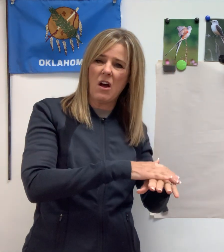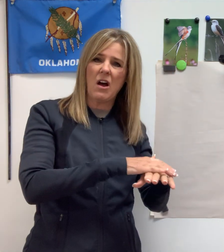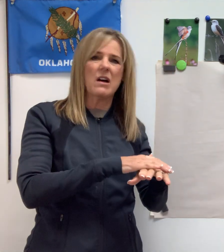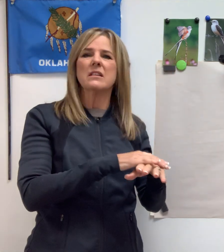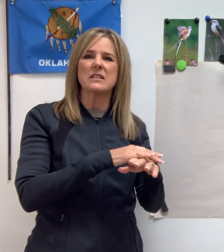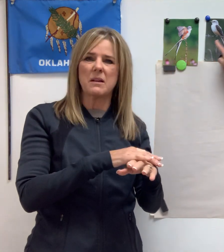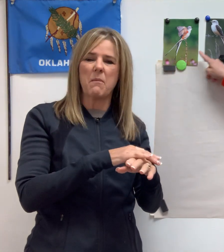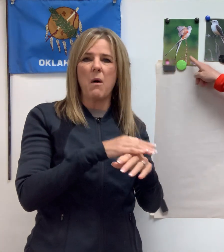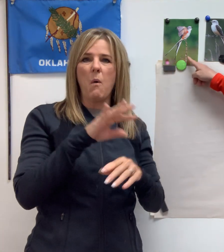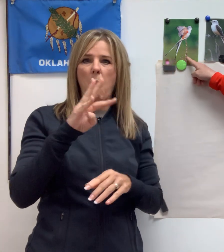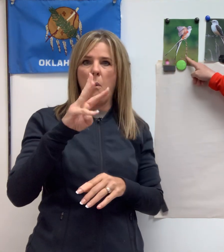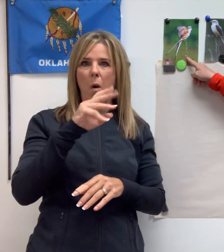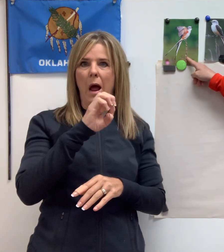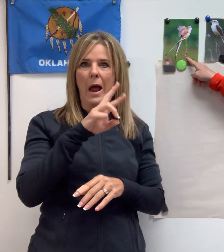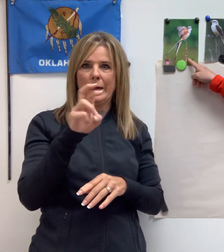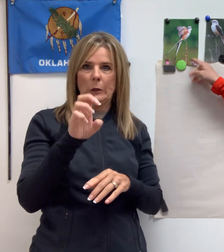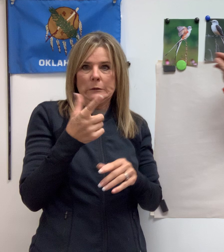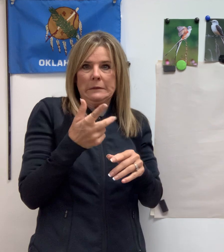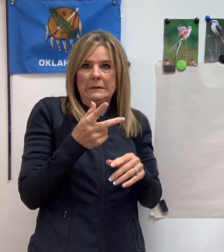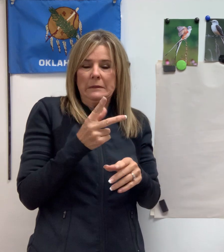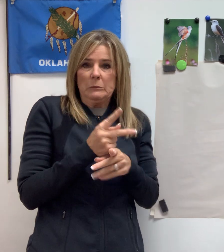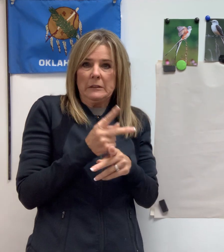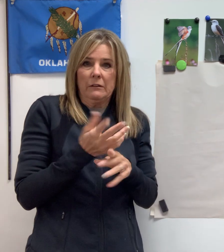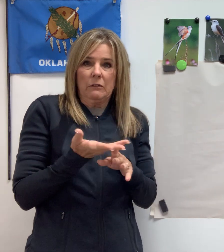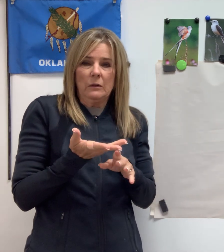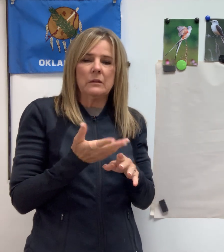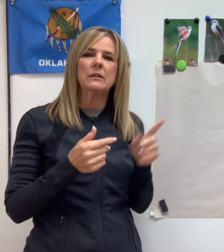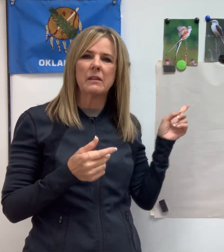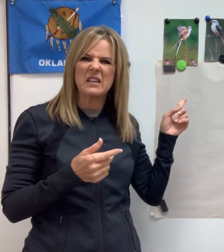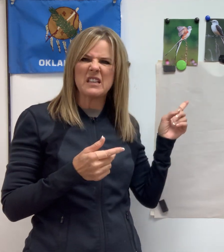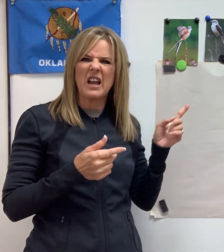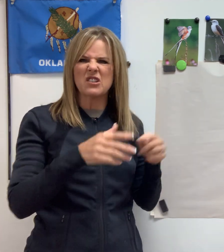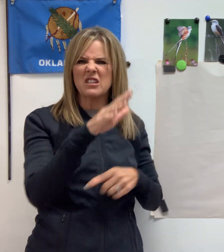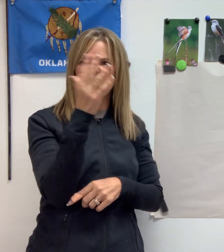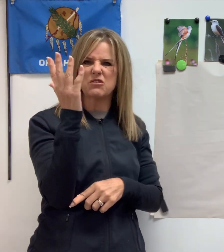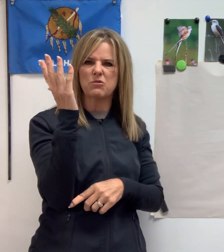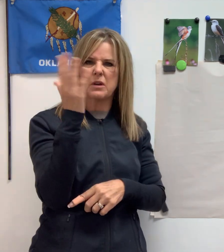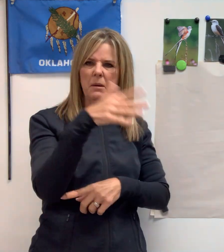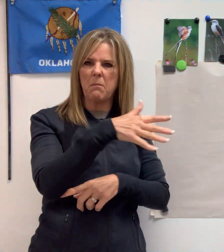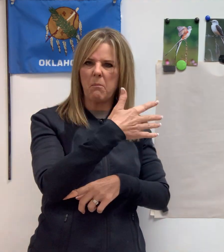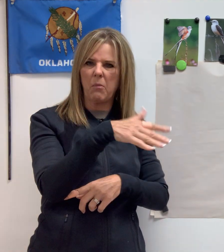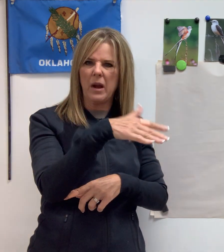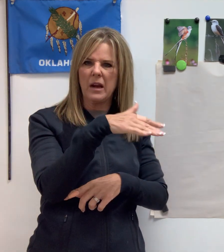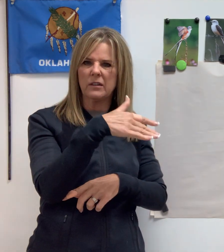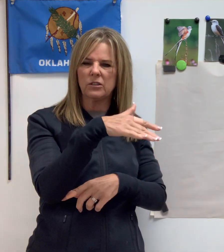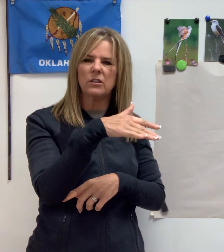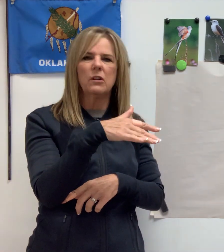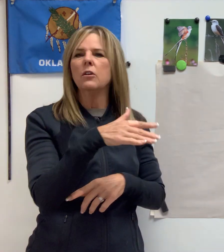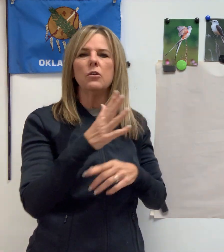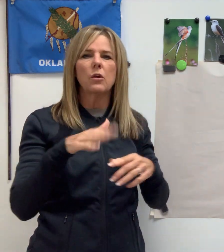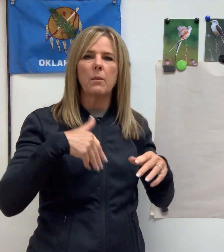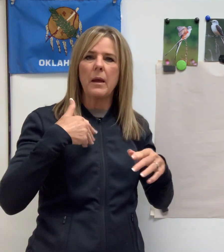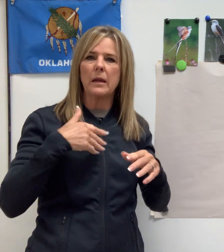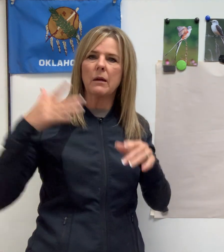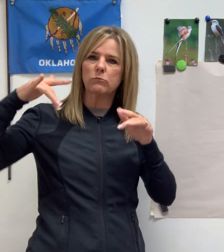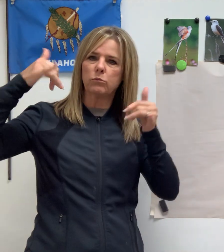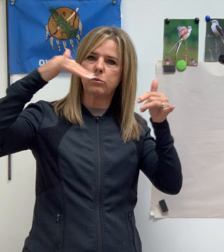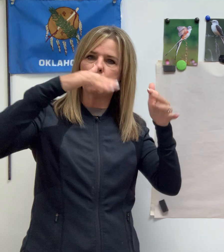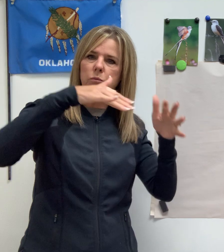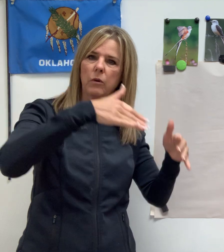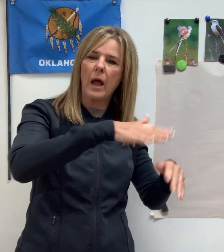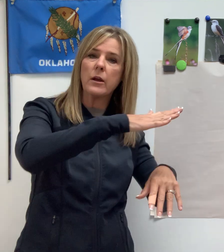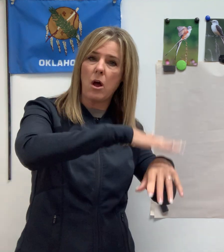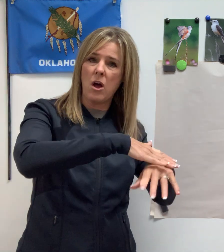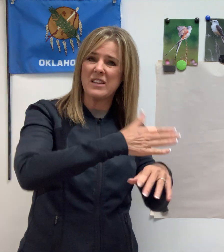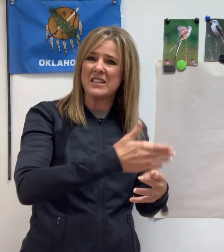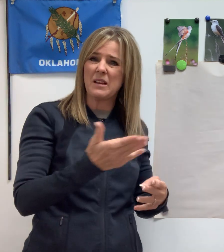hope he's careful. This little guy landed on, just a little twig. You can make yours landing on something or just like,